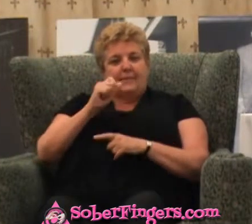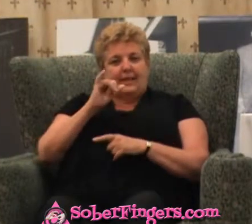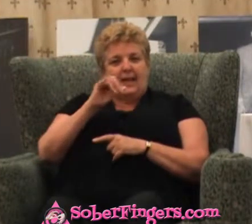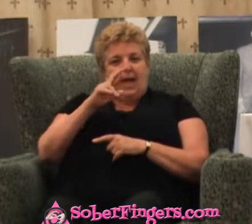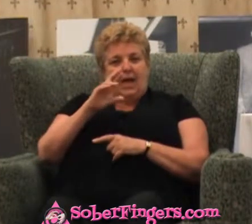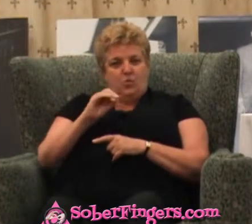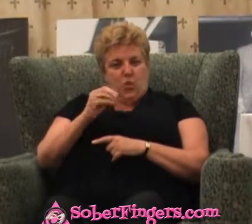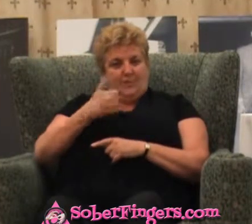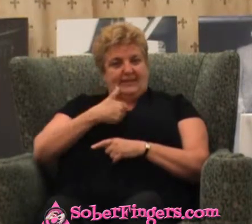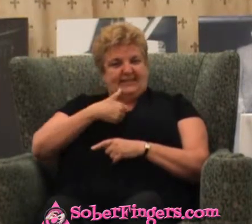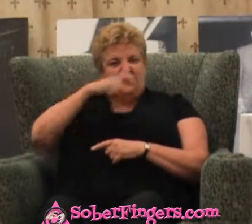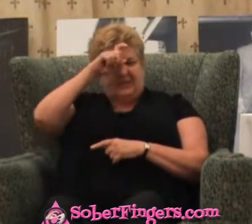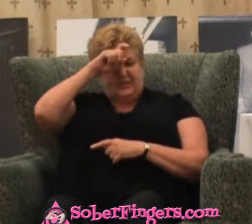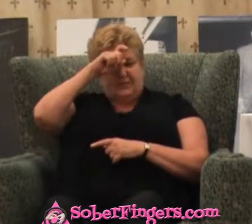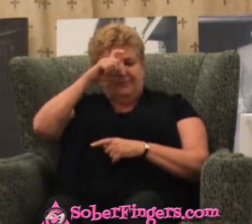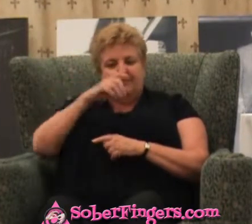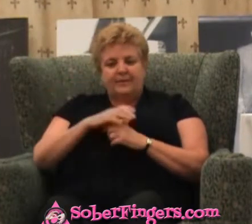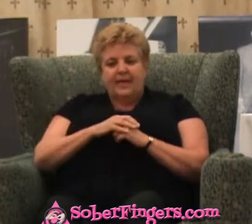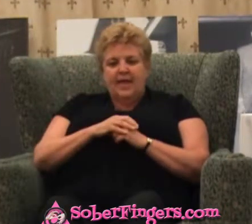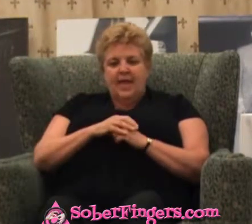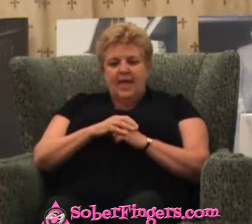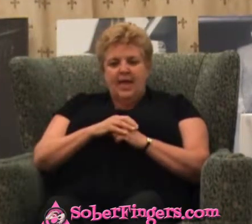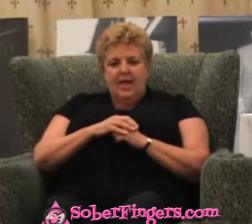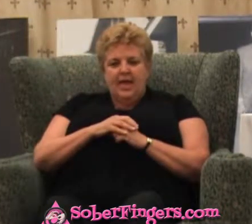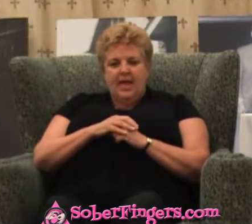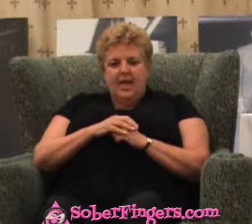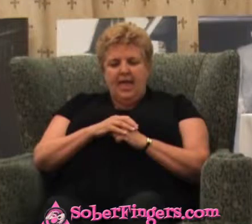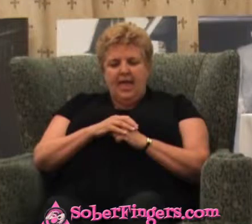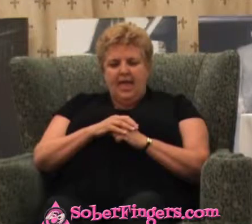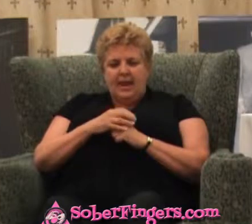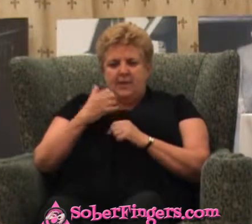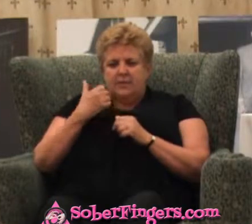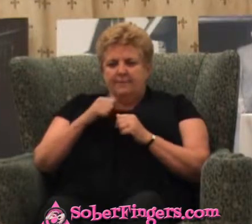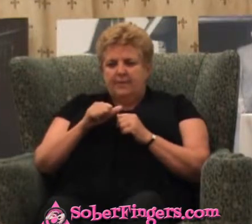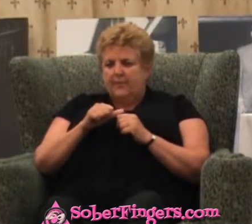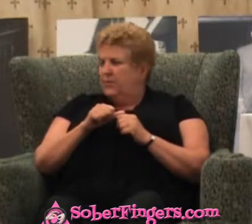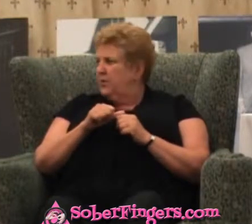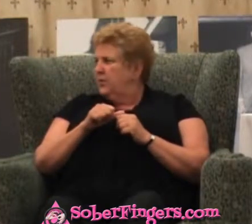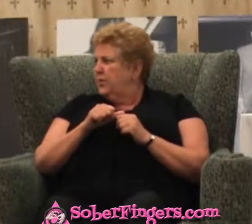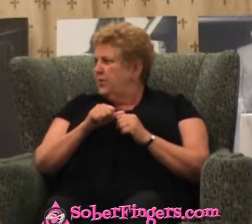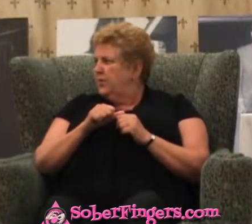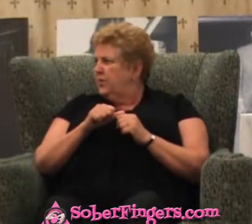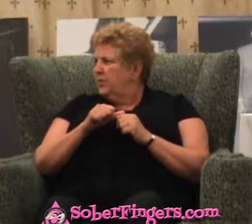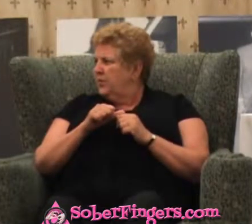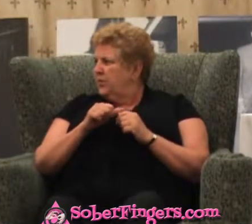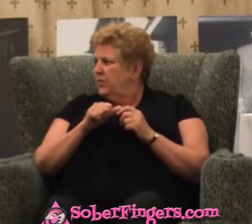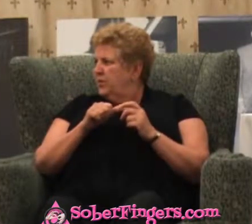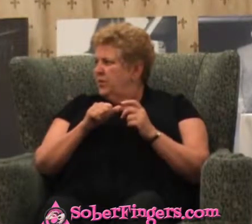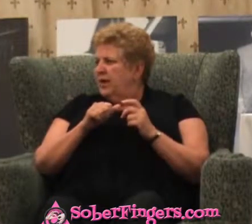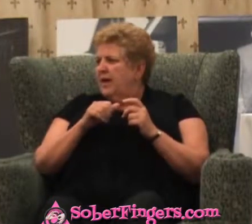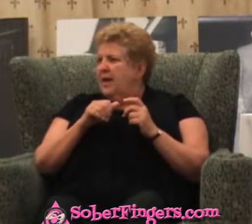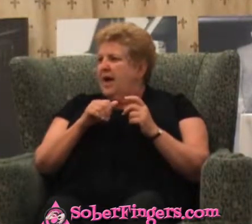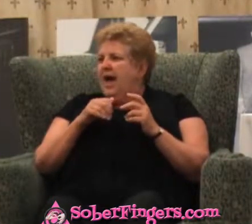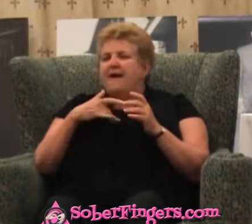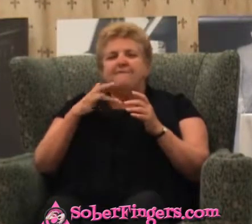the privilege of meditating in the mosque. And I felt you were right there with me. And in that